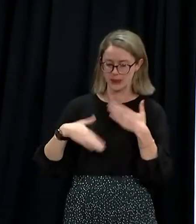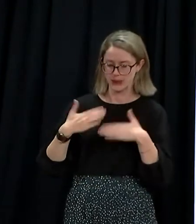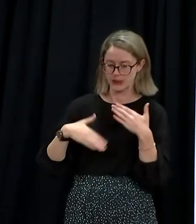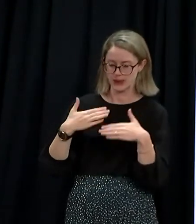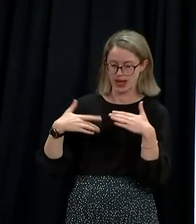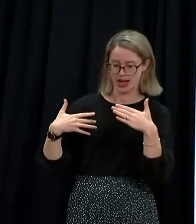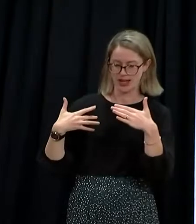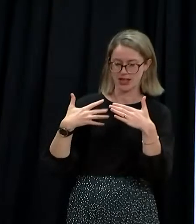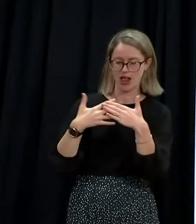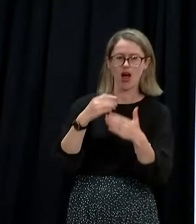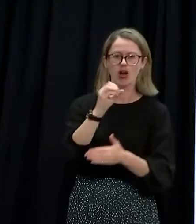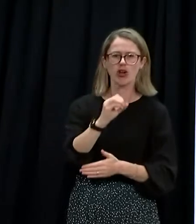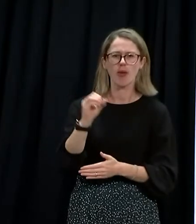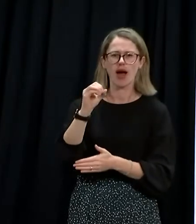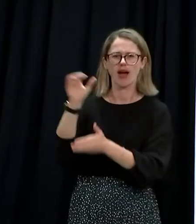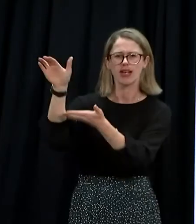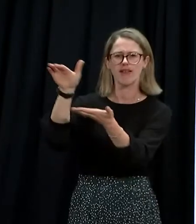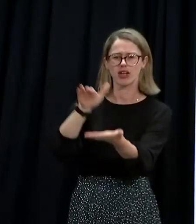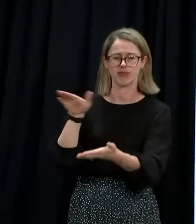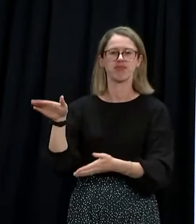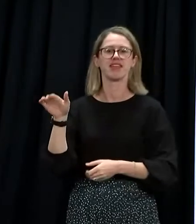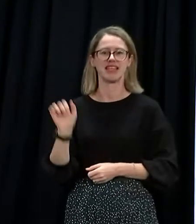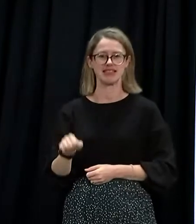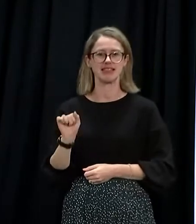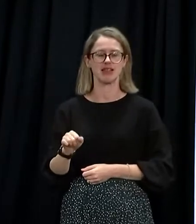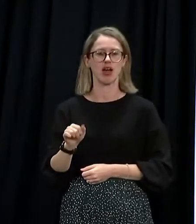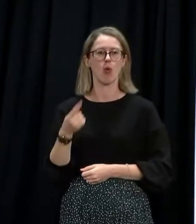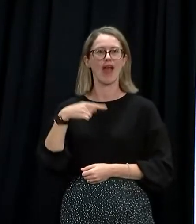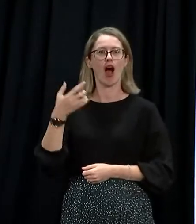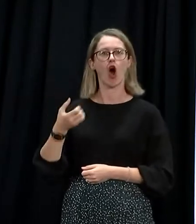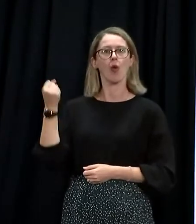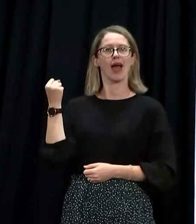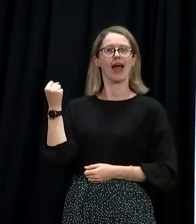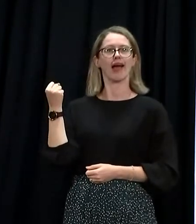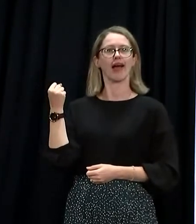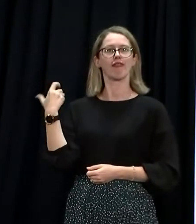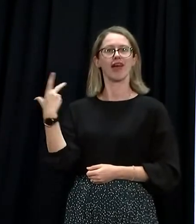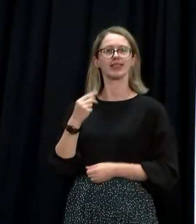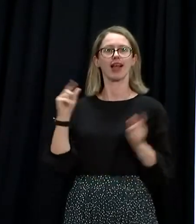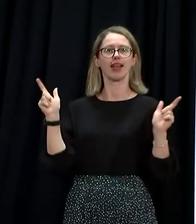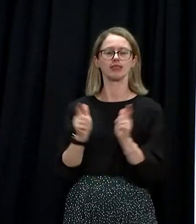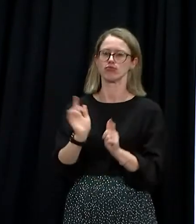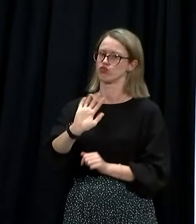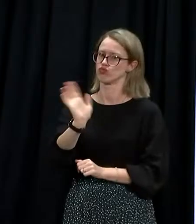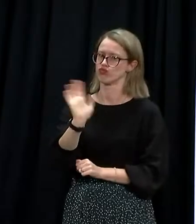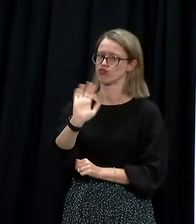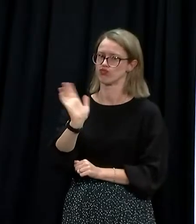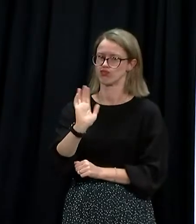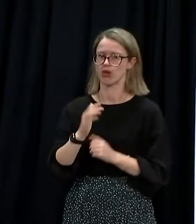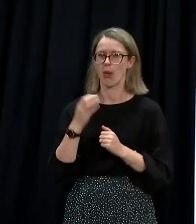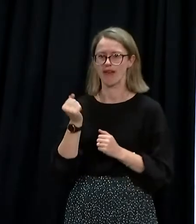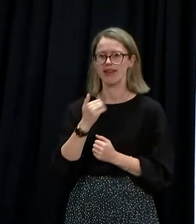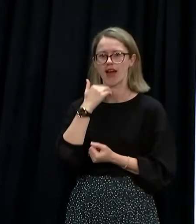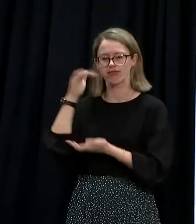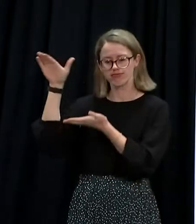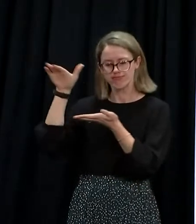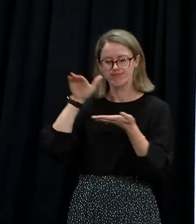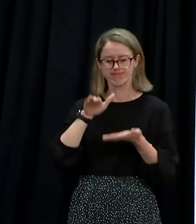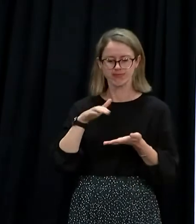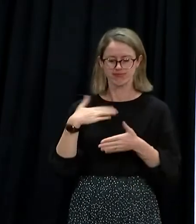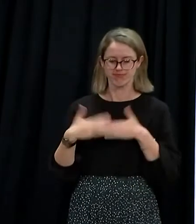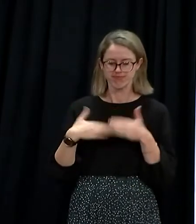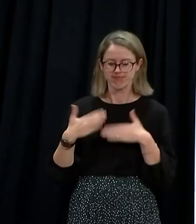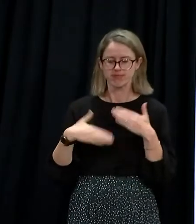we get to the deliveries in October? There is nothing holding us back. We now have the supply that we need to keep up what has